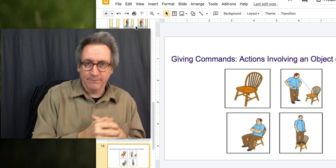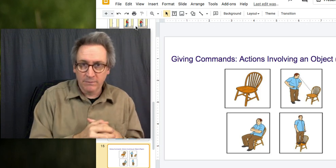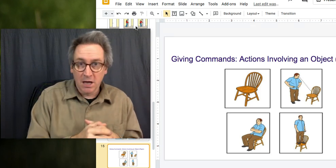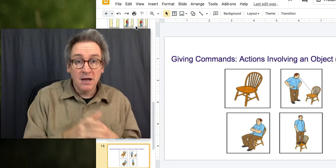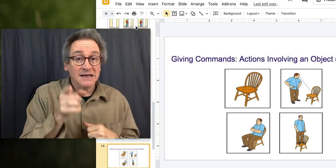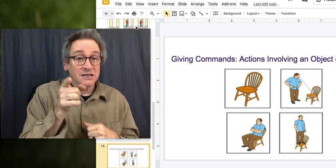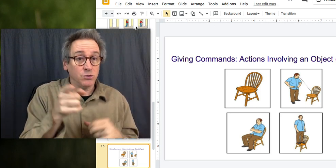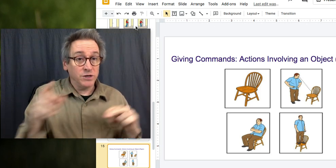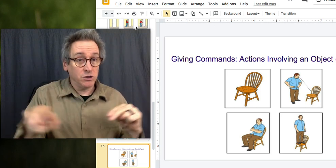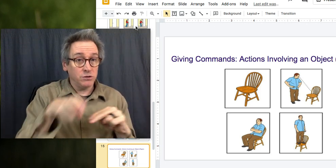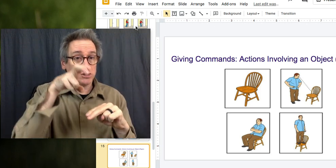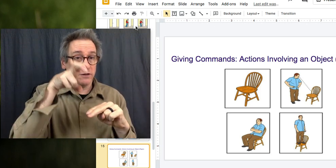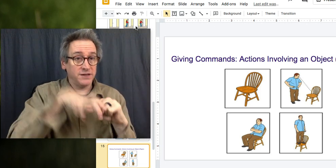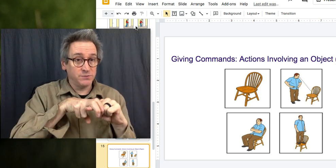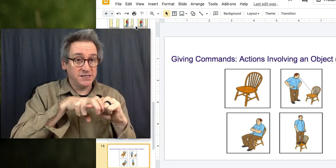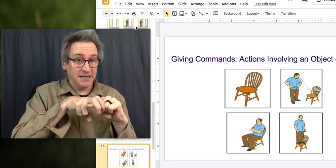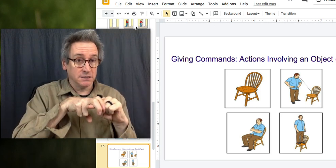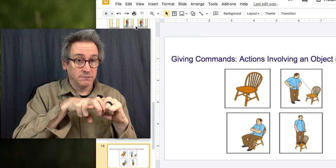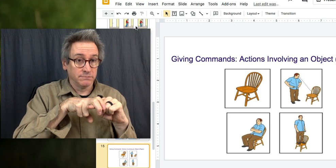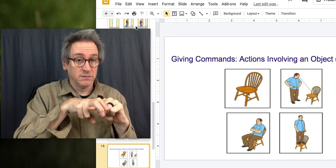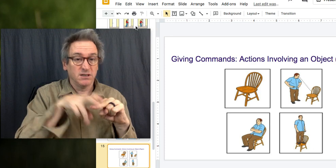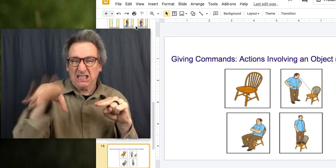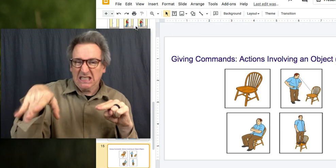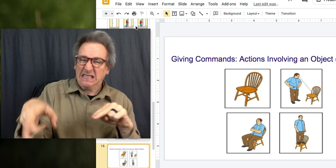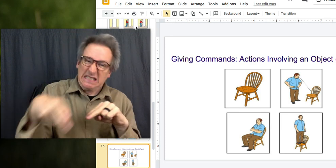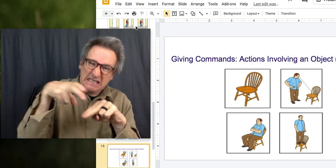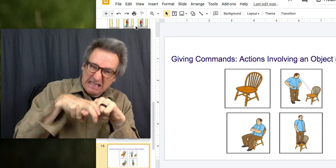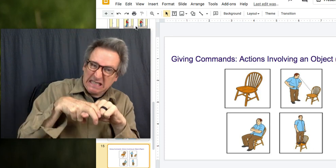solidity. So we saw this was sit.